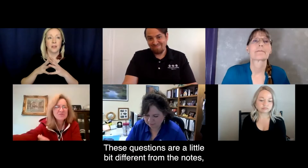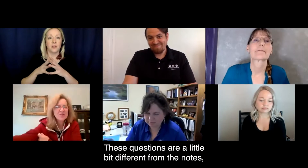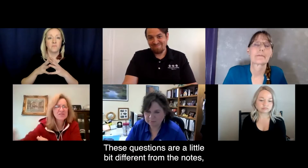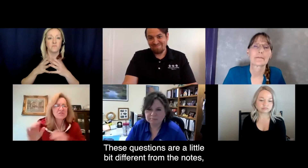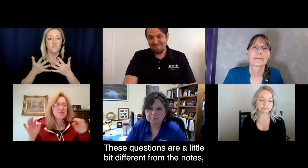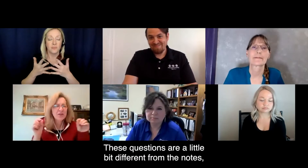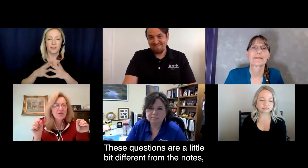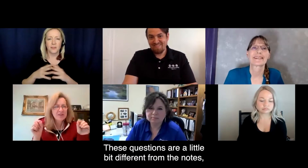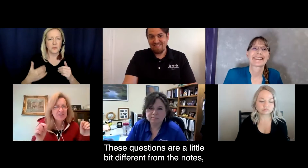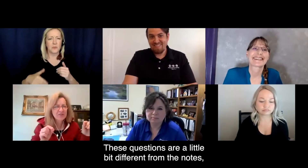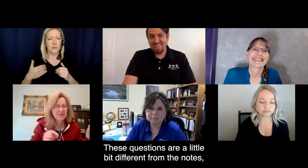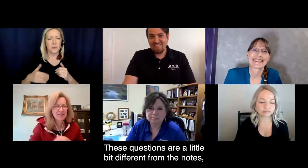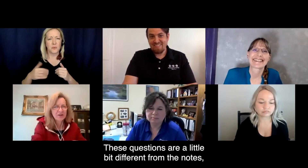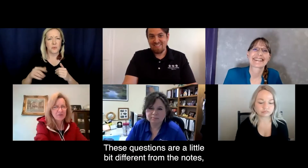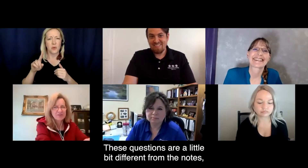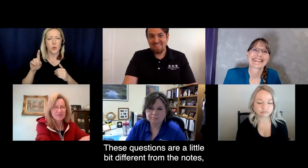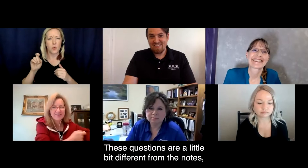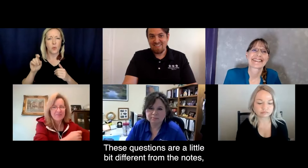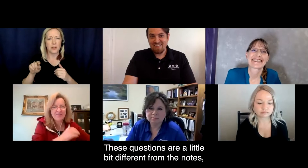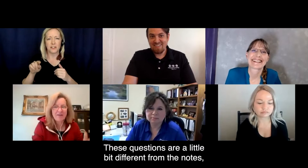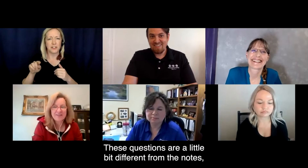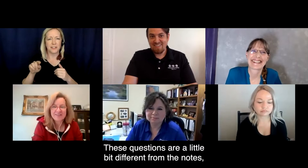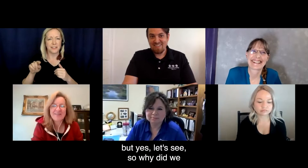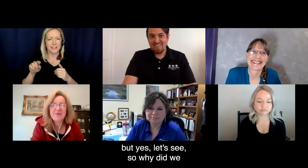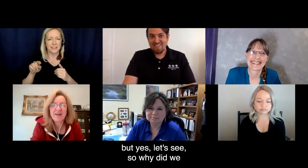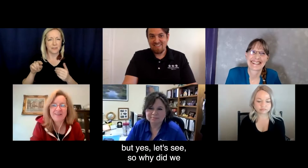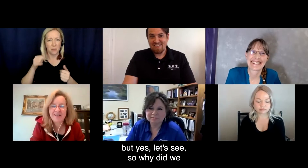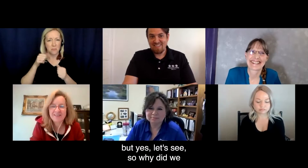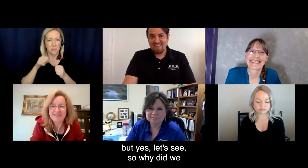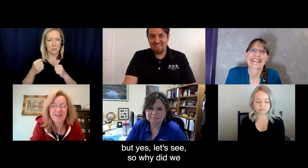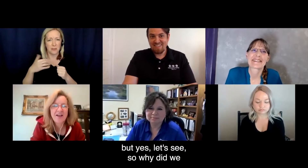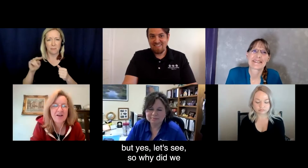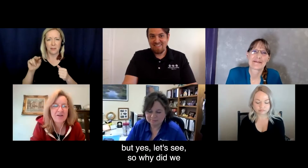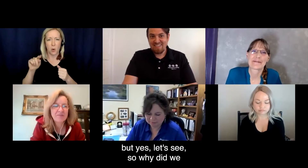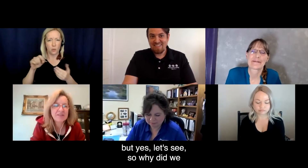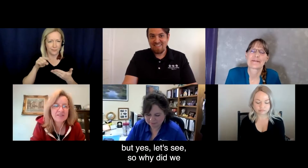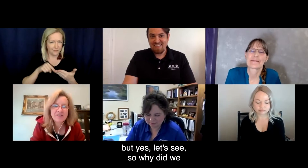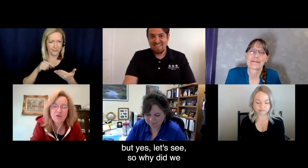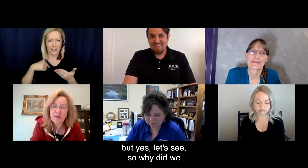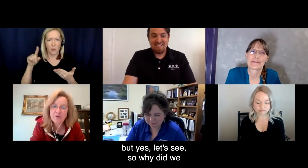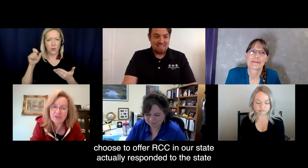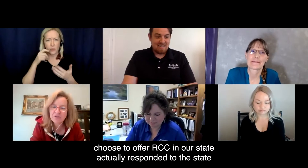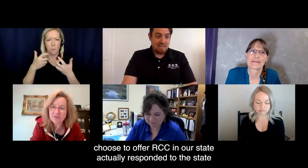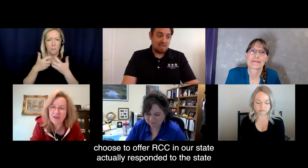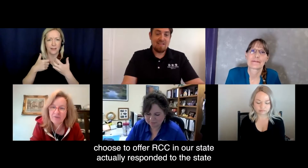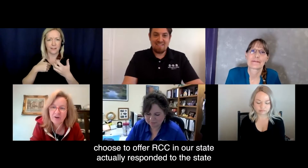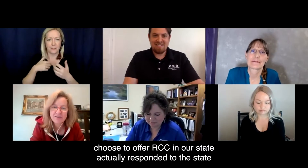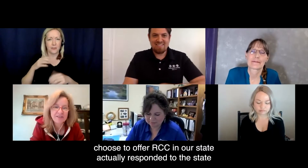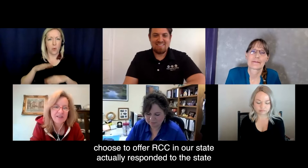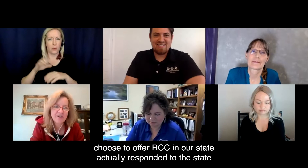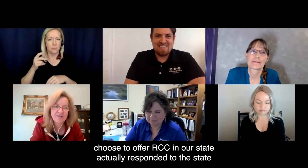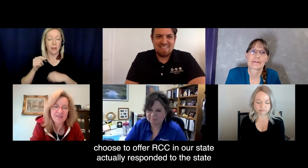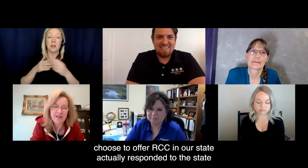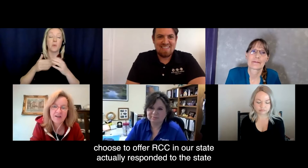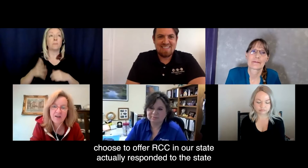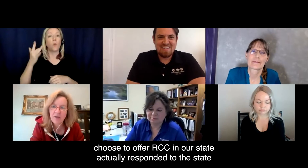These questions are a little bit different than the notes, Travis, but yes. Let's see. So why did we choose to offer RCC